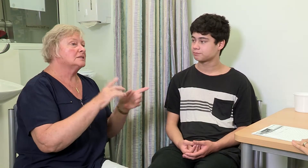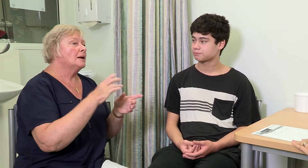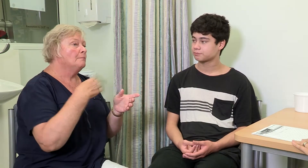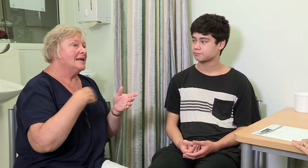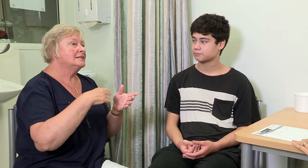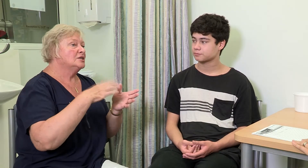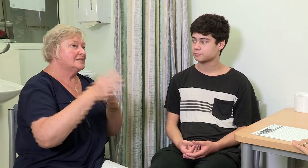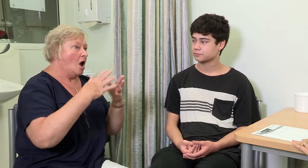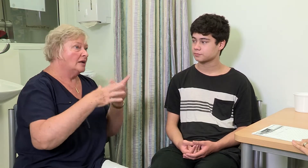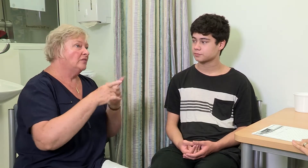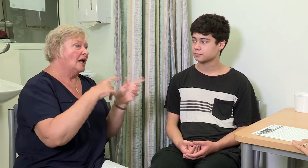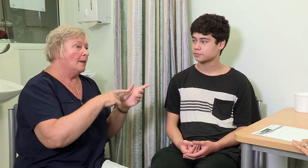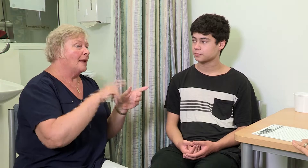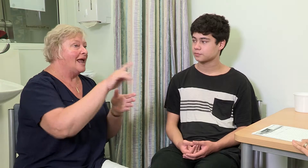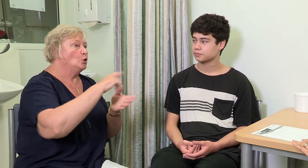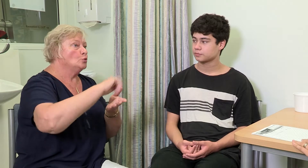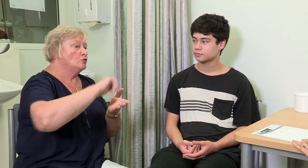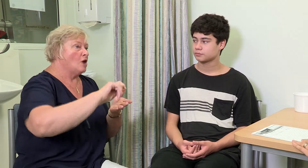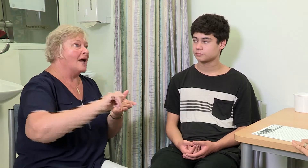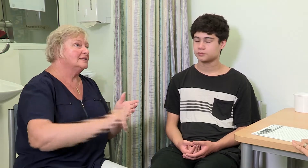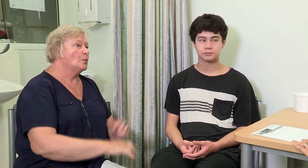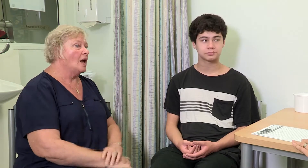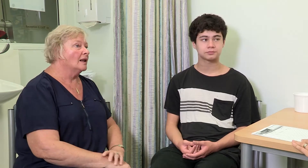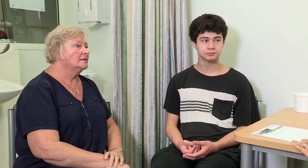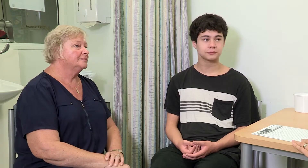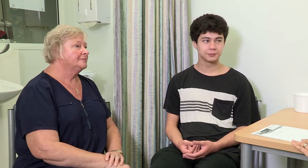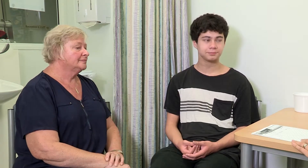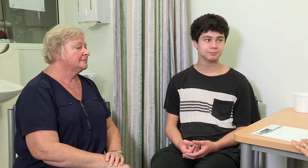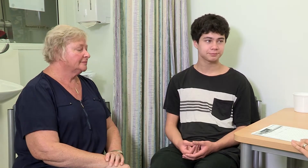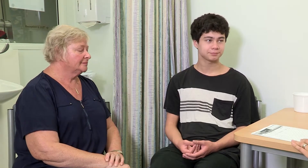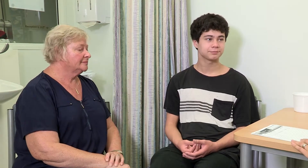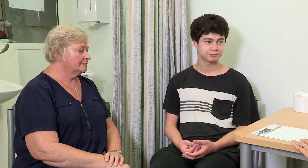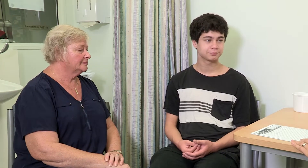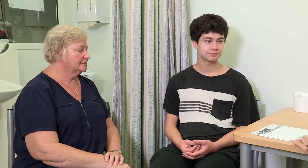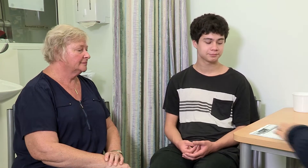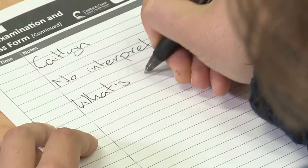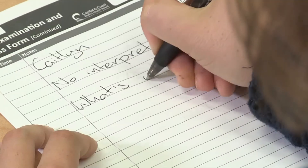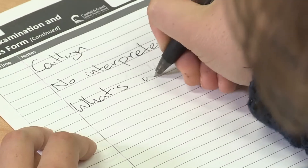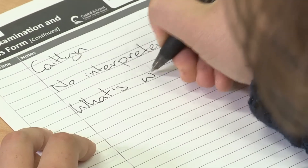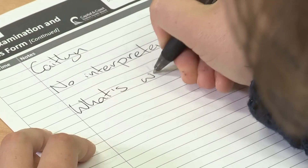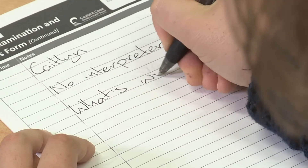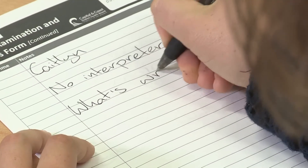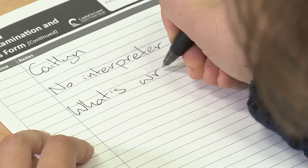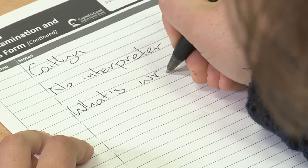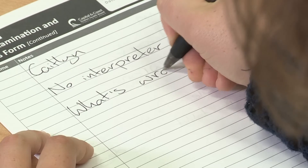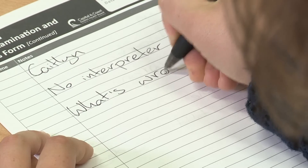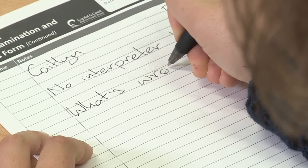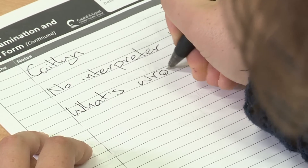He wants me to sign for him and you to write as well. Okay.